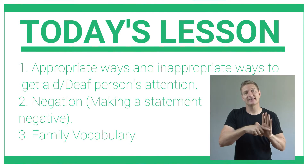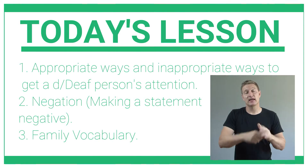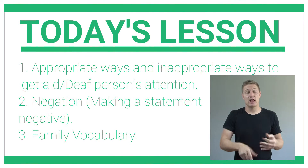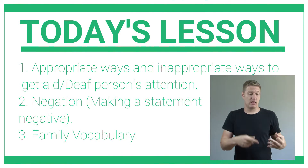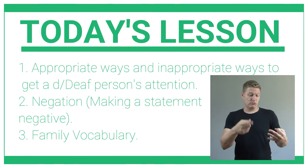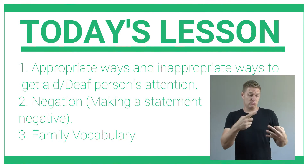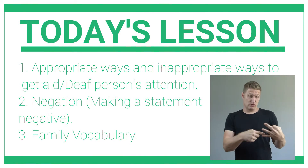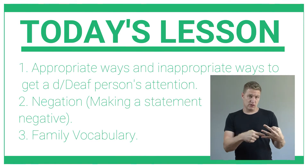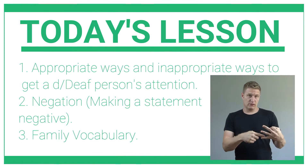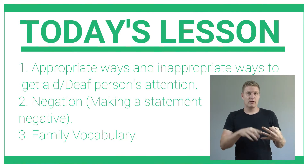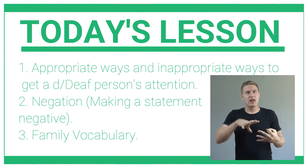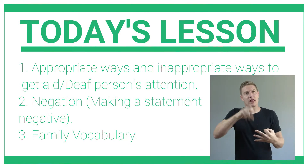vocabulary.